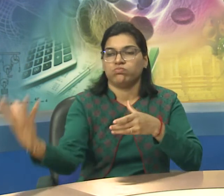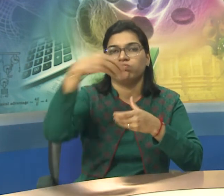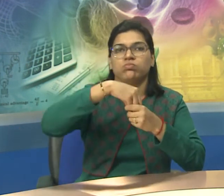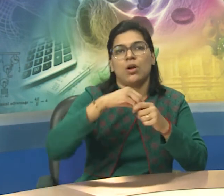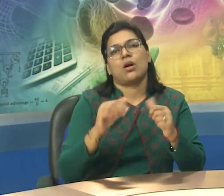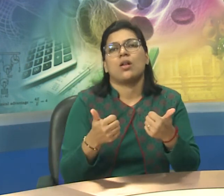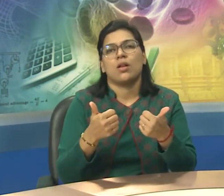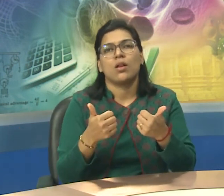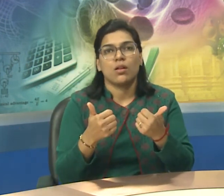employees.